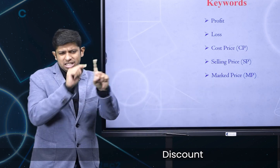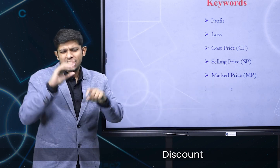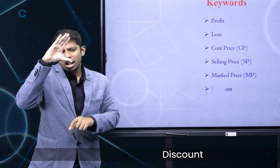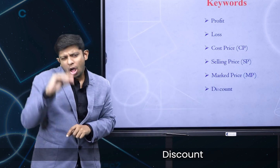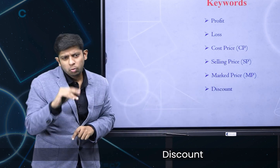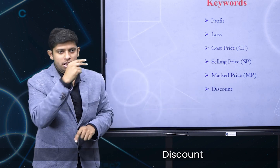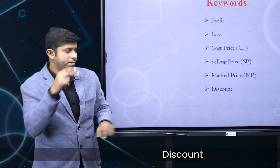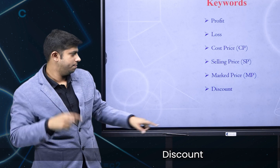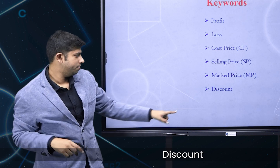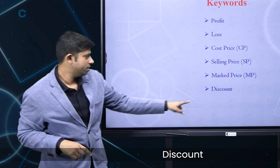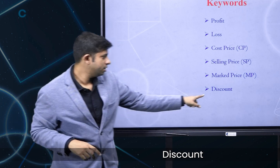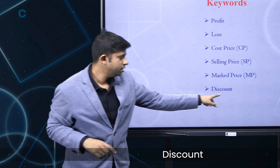discount.